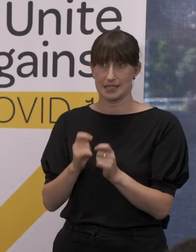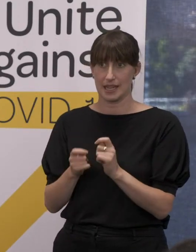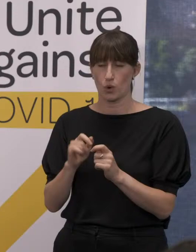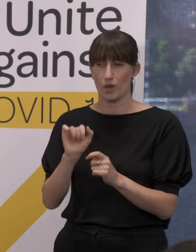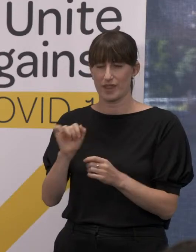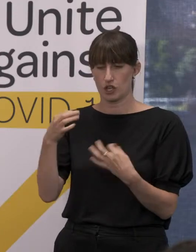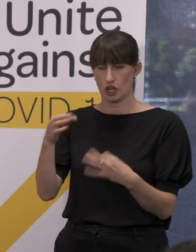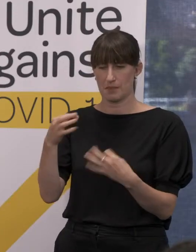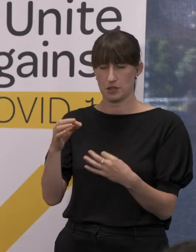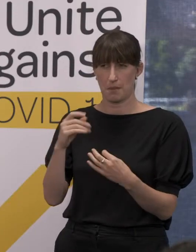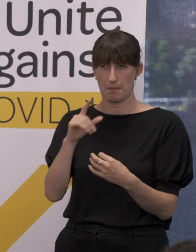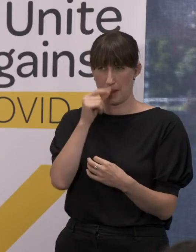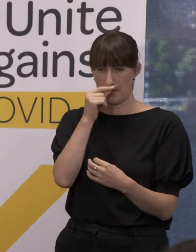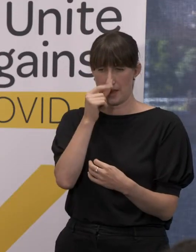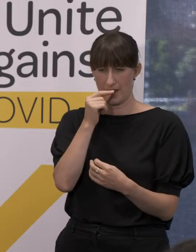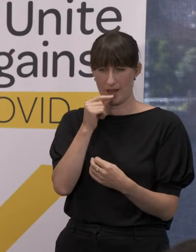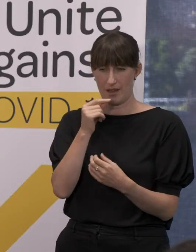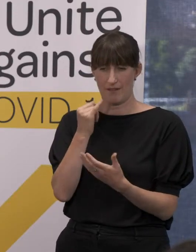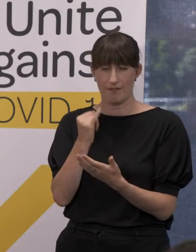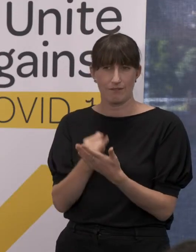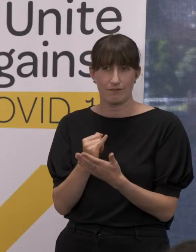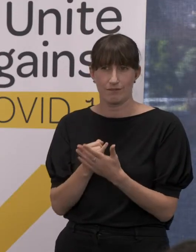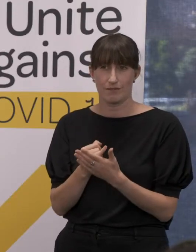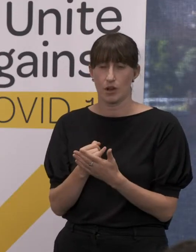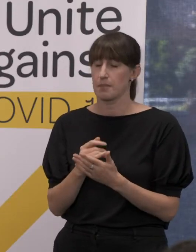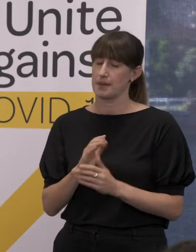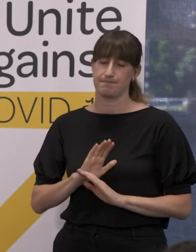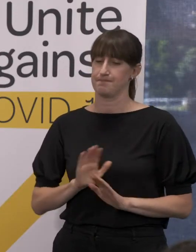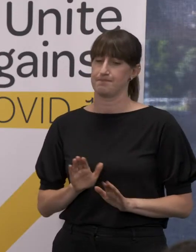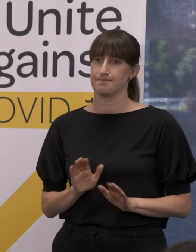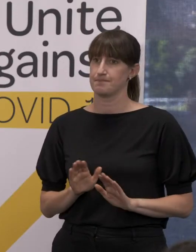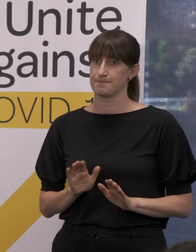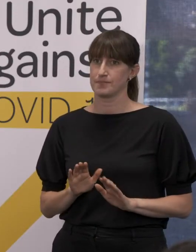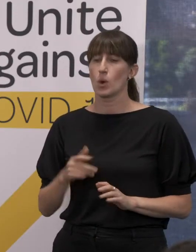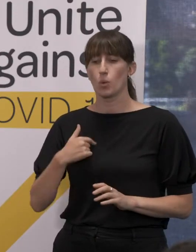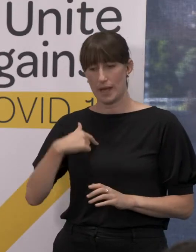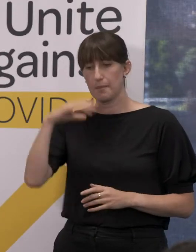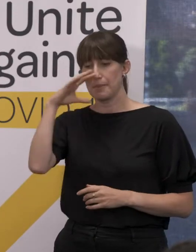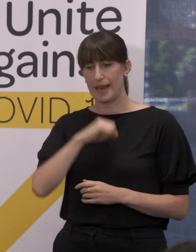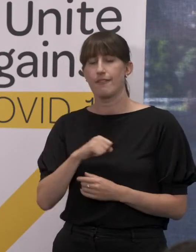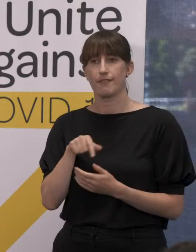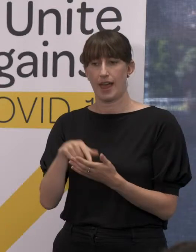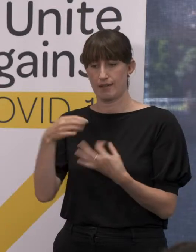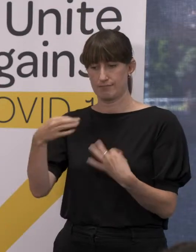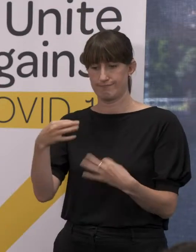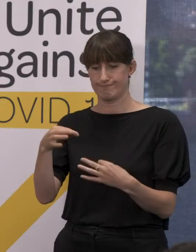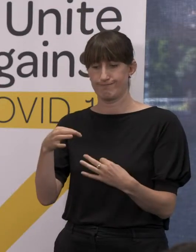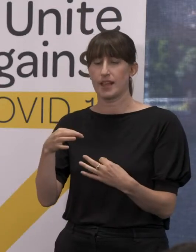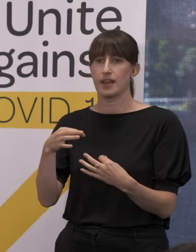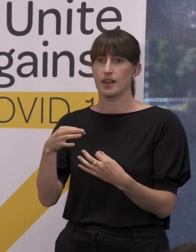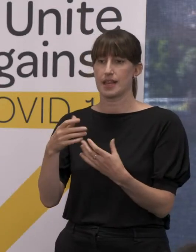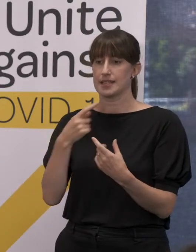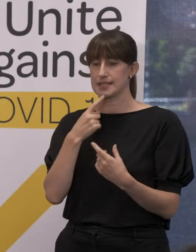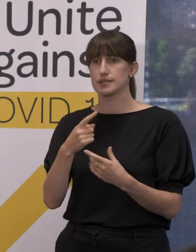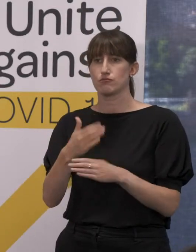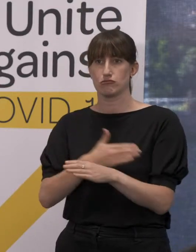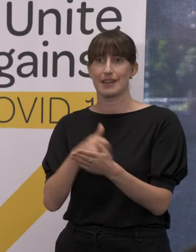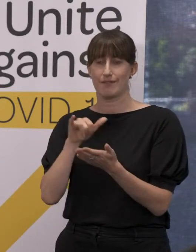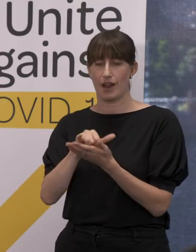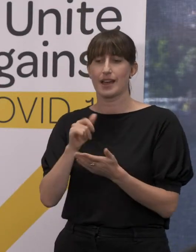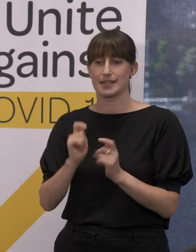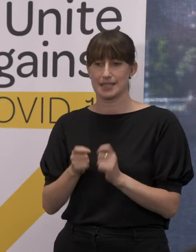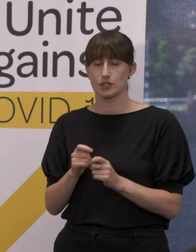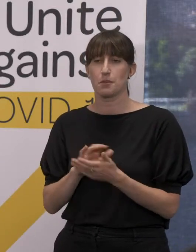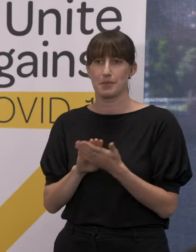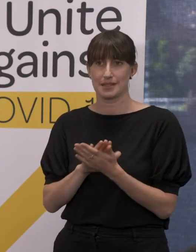case. Our conclusion was that because of the high rates of infection, people were being infected subsequent to their pre-departure testing. Do you know how many